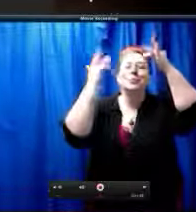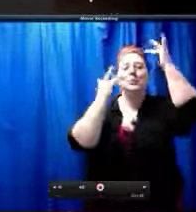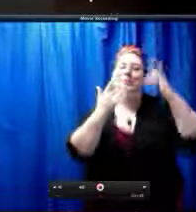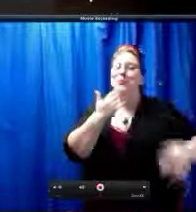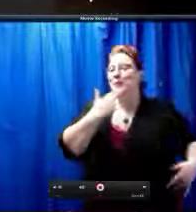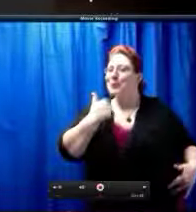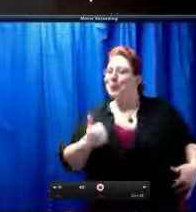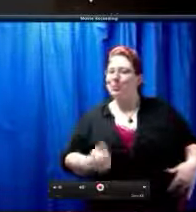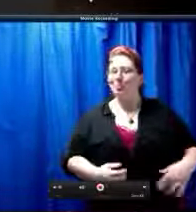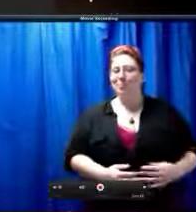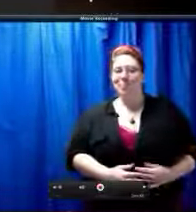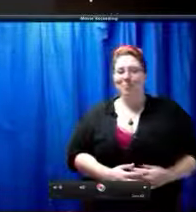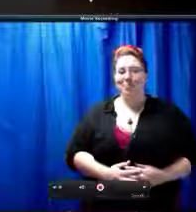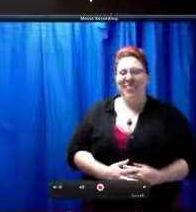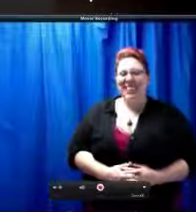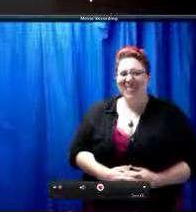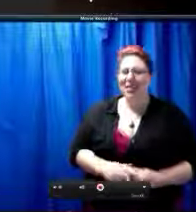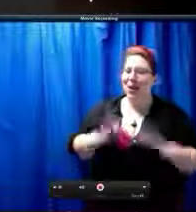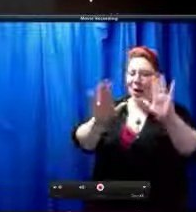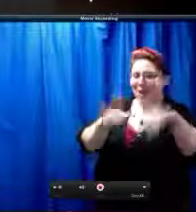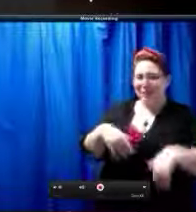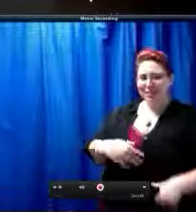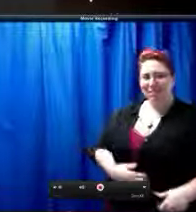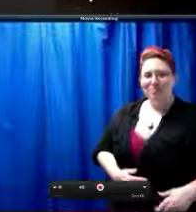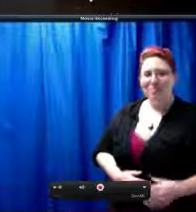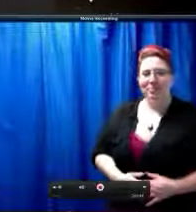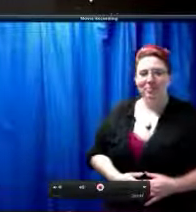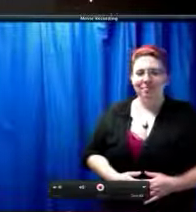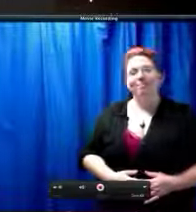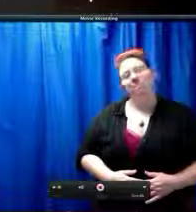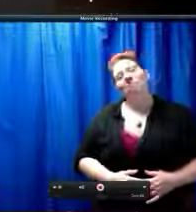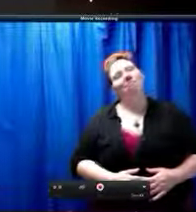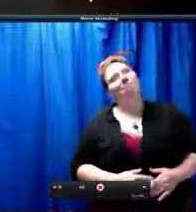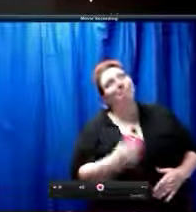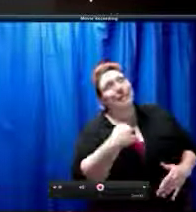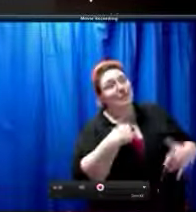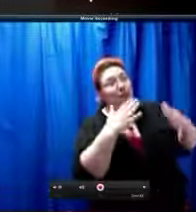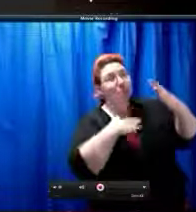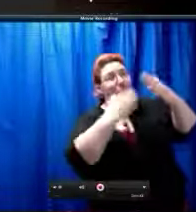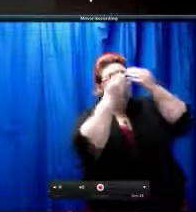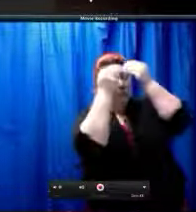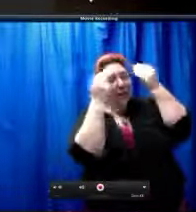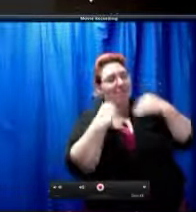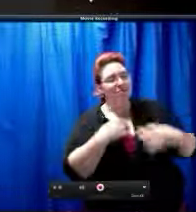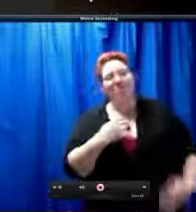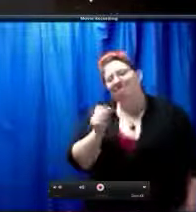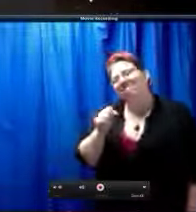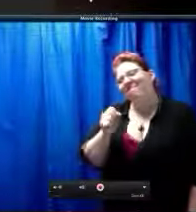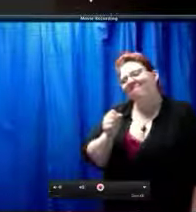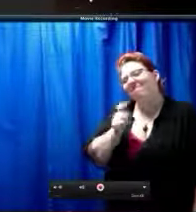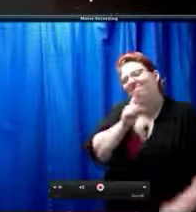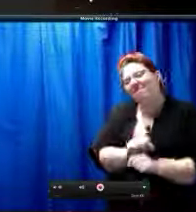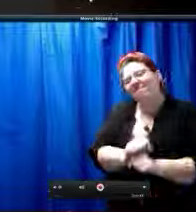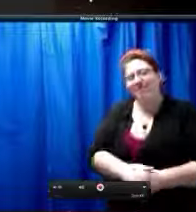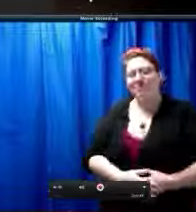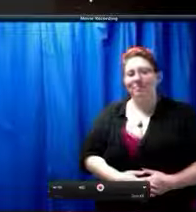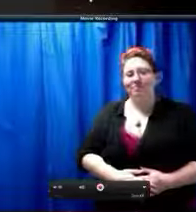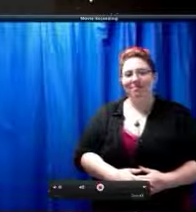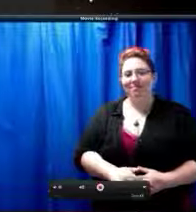sparkles. Awesome. Probably my makeup. It is. It's from your makeup. All right. Anybody else?